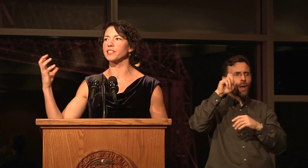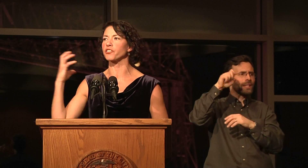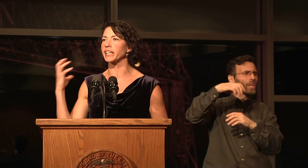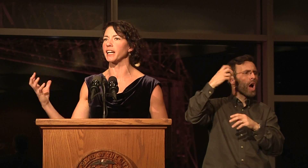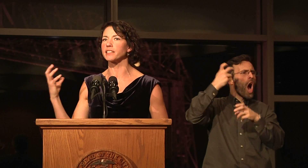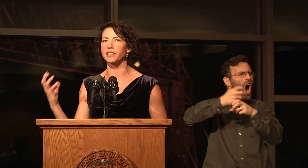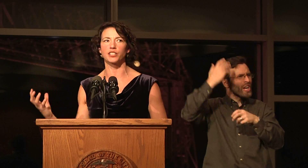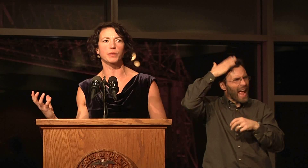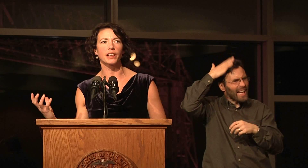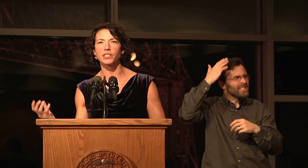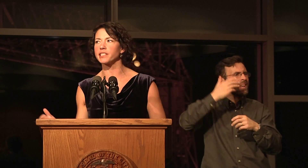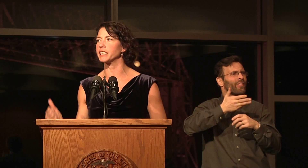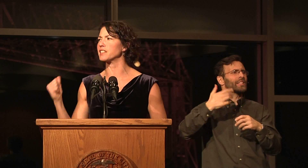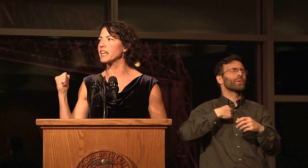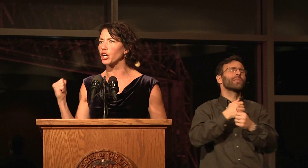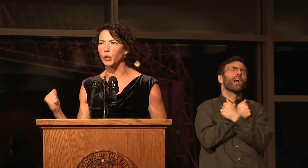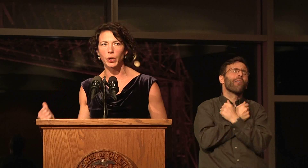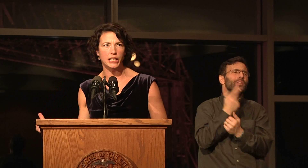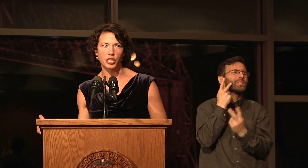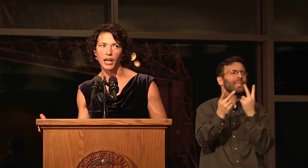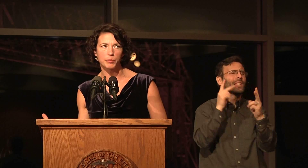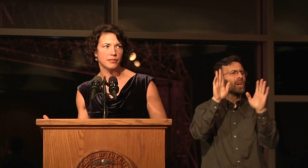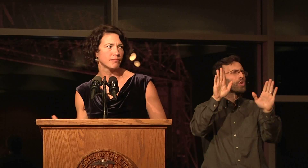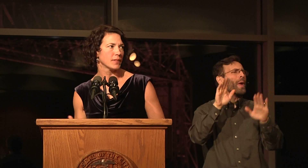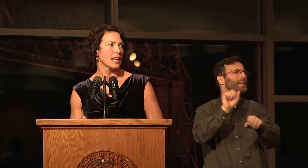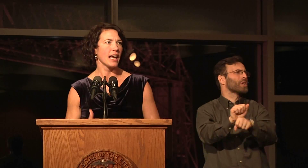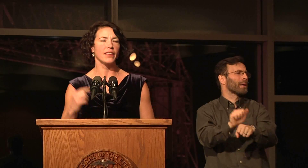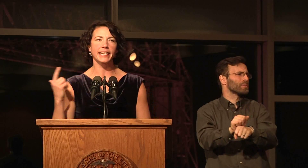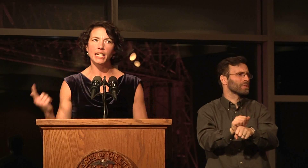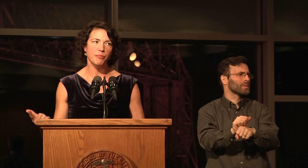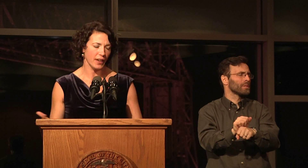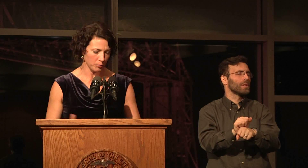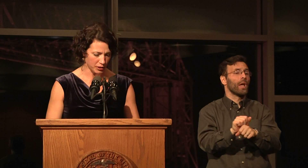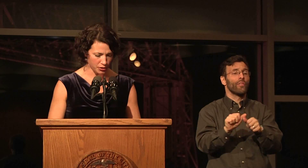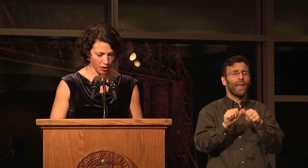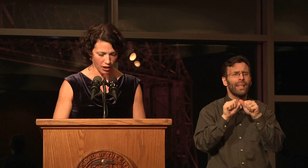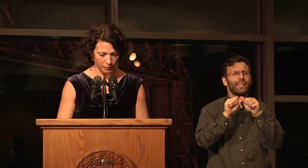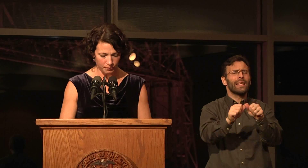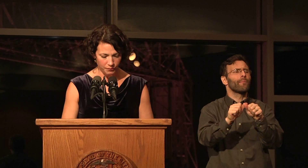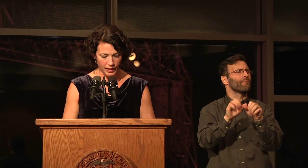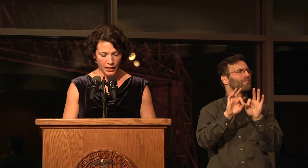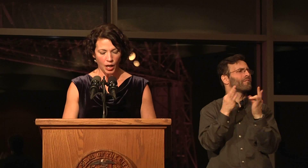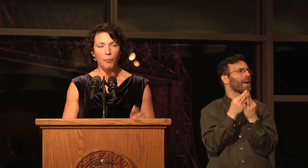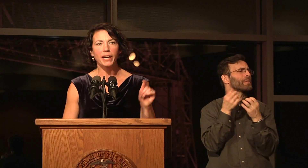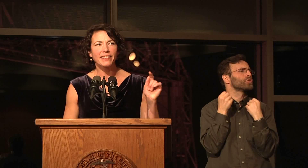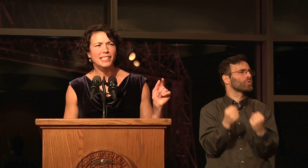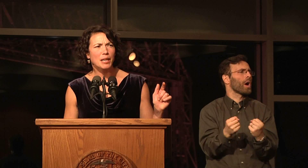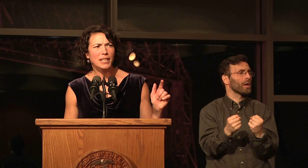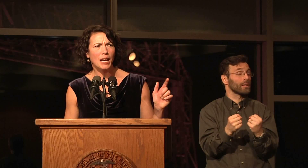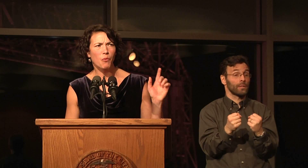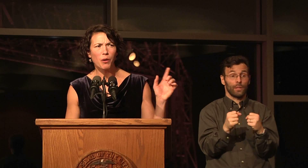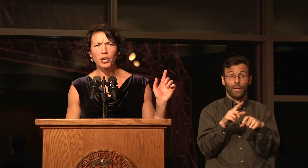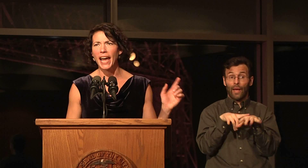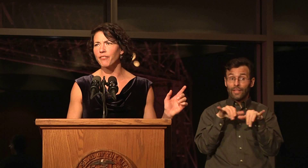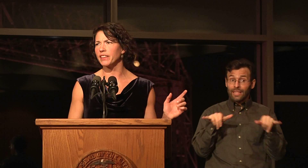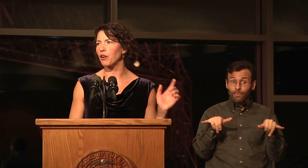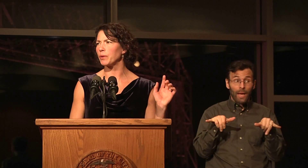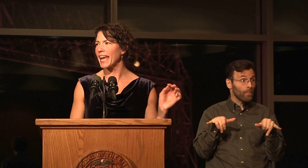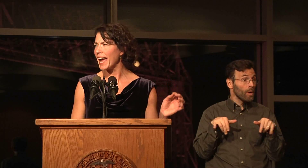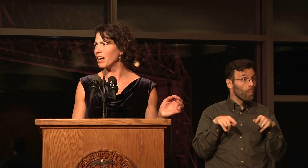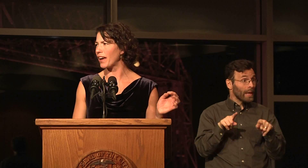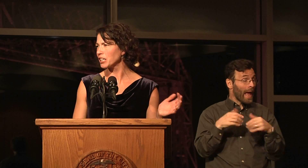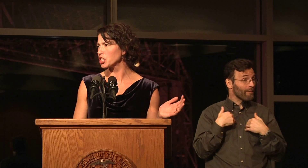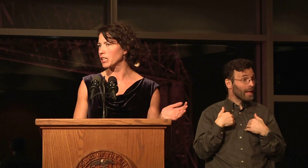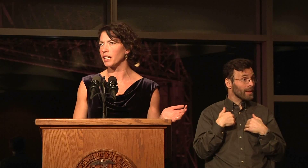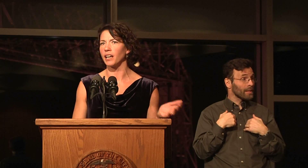hats. These are the kinds of things we love to see because they are great jobs, and they keep families strong. But at the same time, while we're having that,